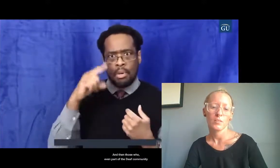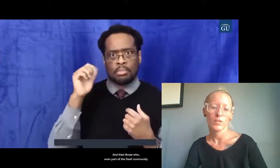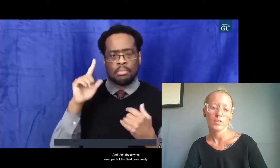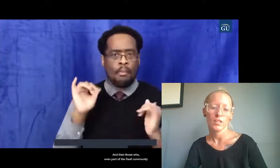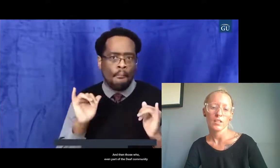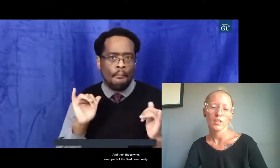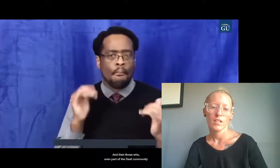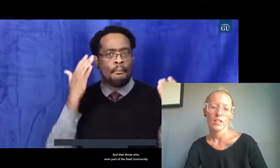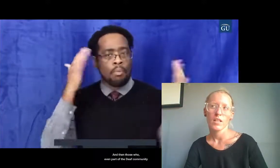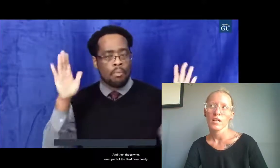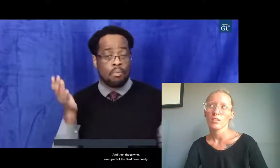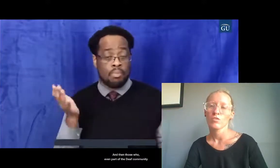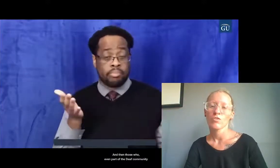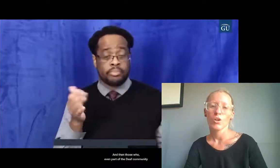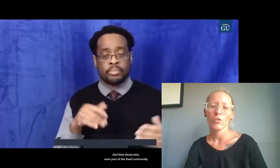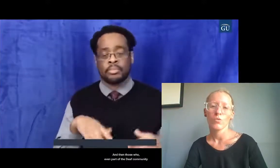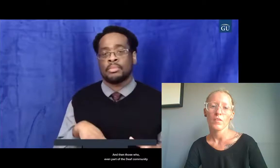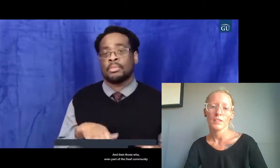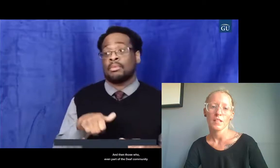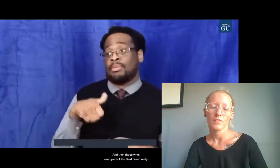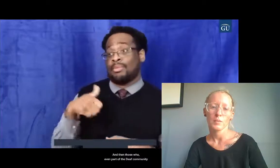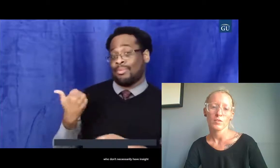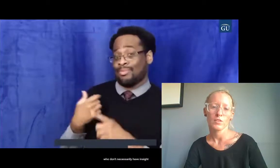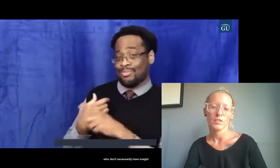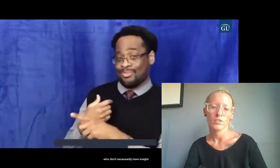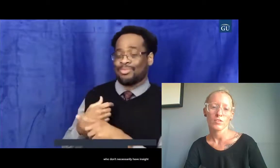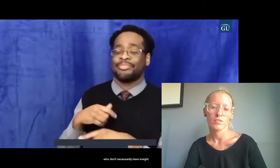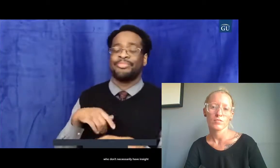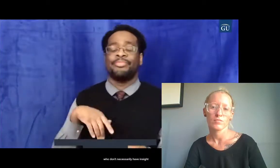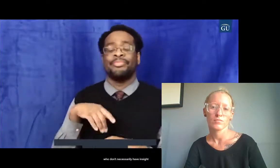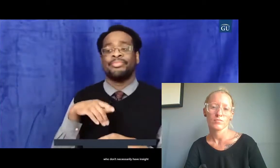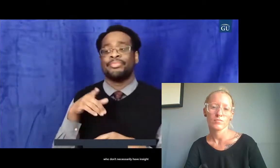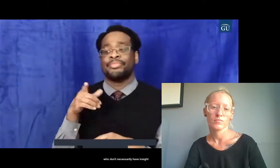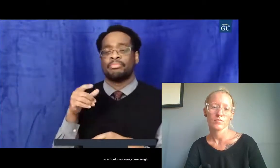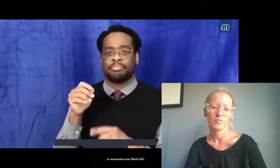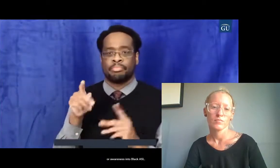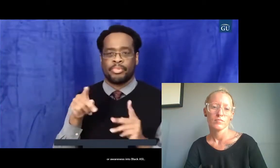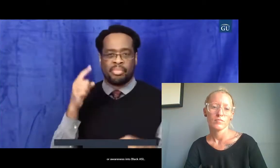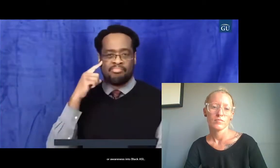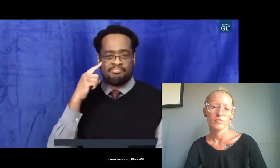as a community and know that the deaf community differs.